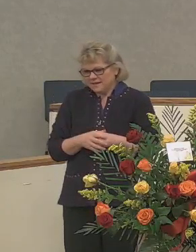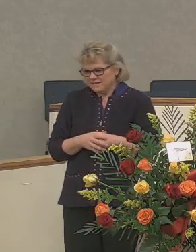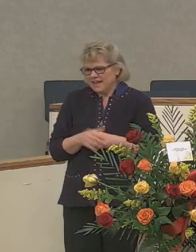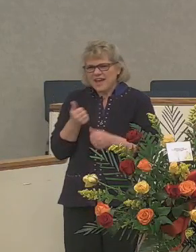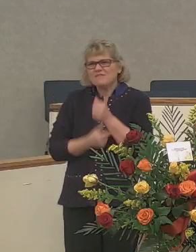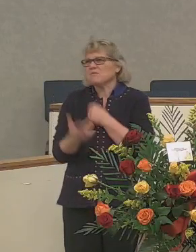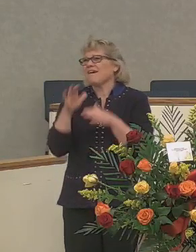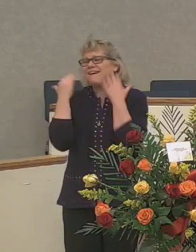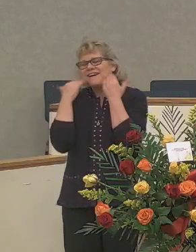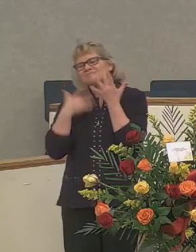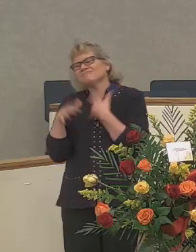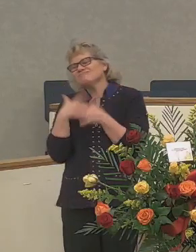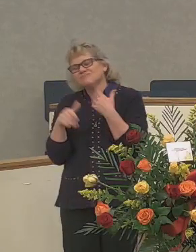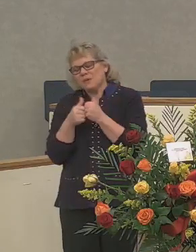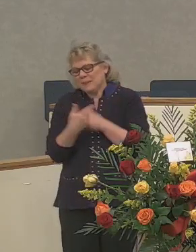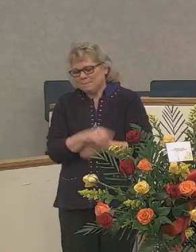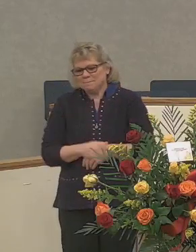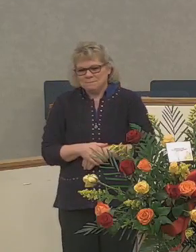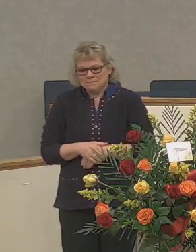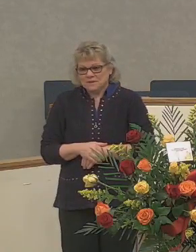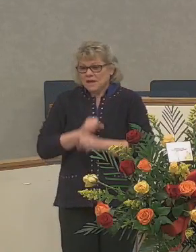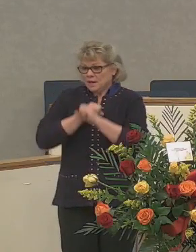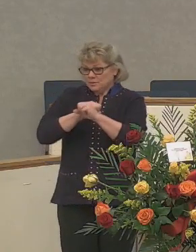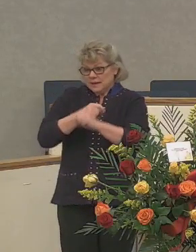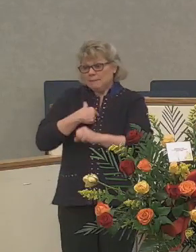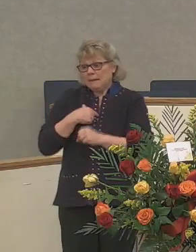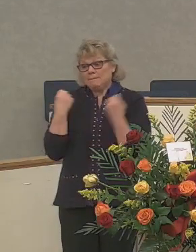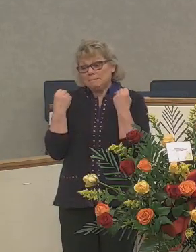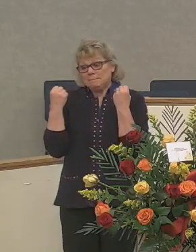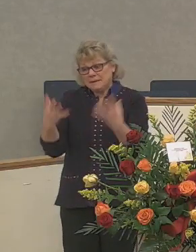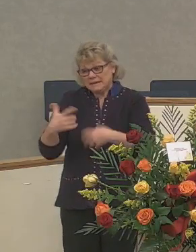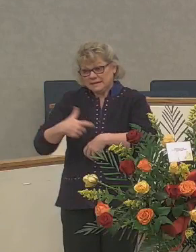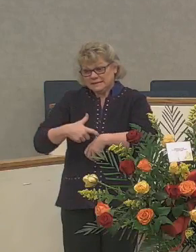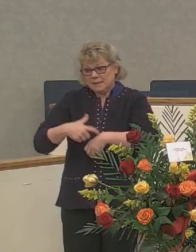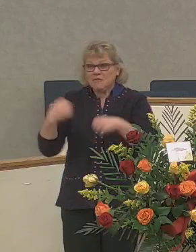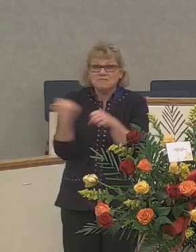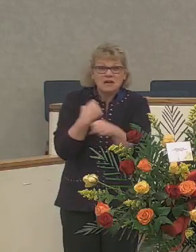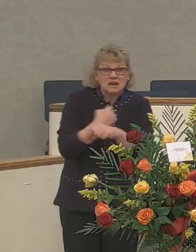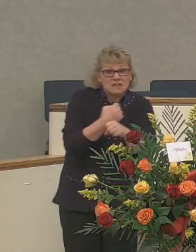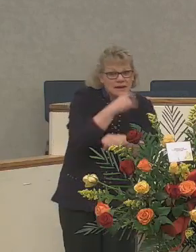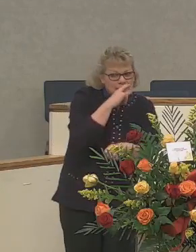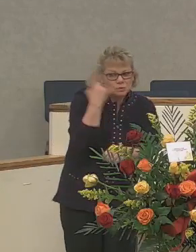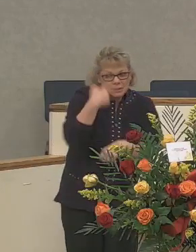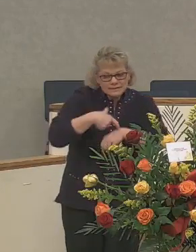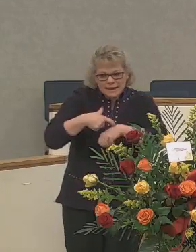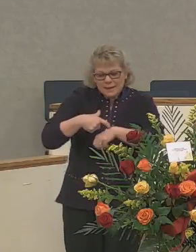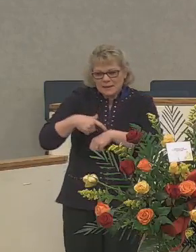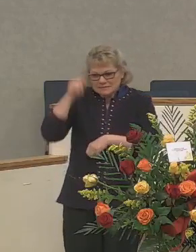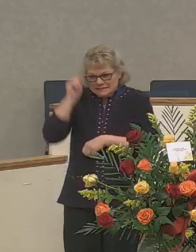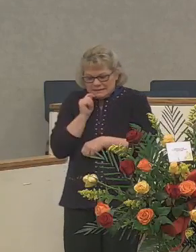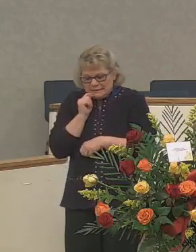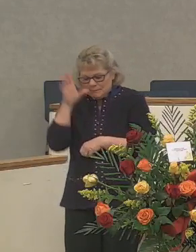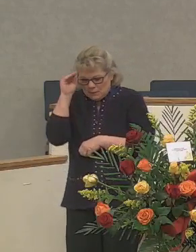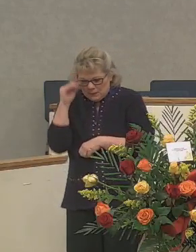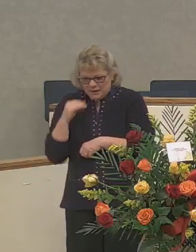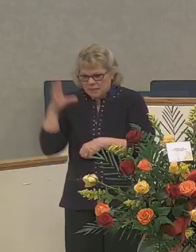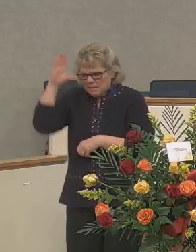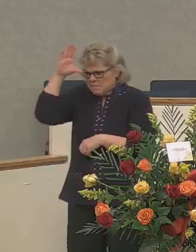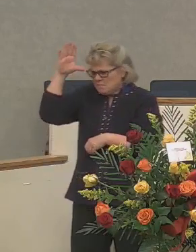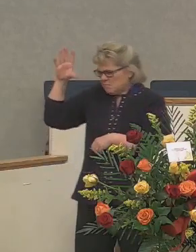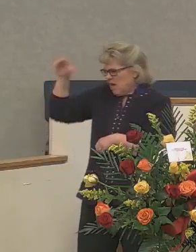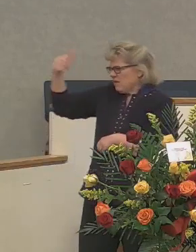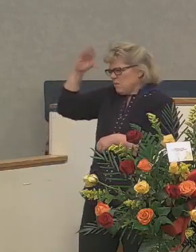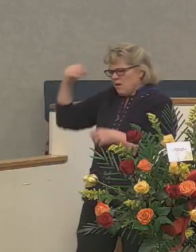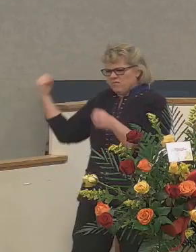laugh. He protected me many times. We got in fights as kids, and one time I was a teenager, and this guy beat me up